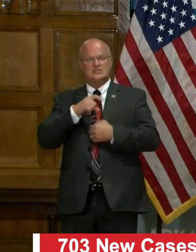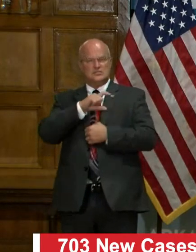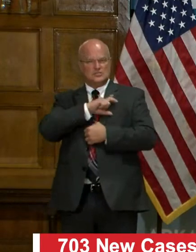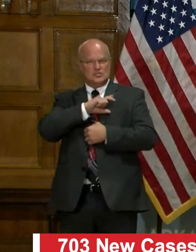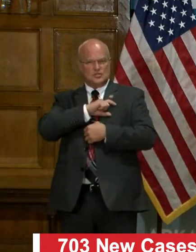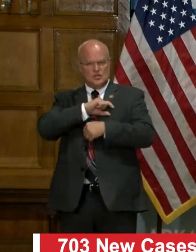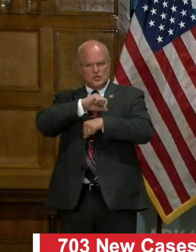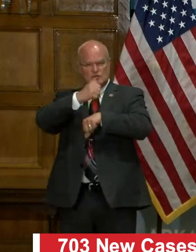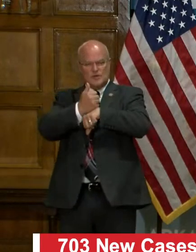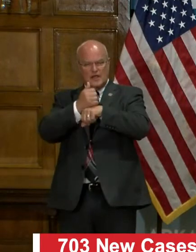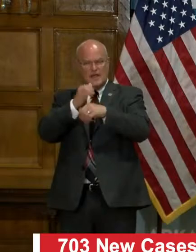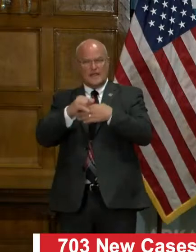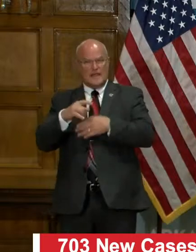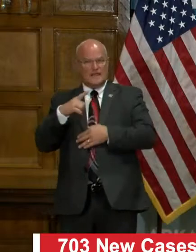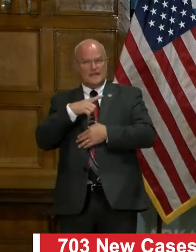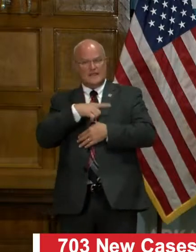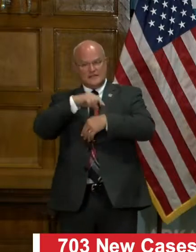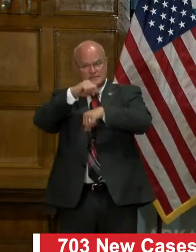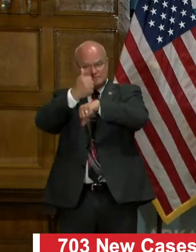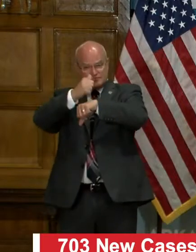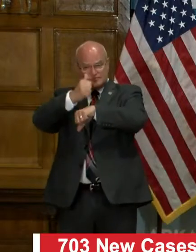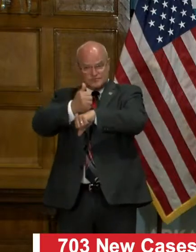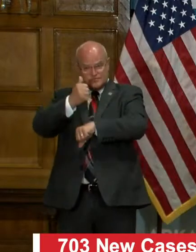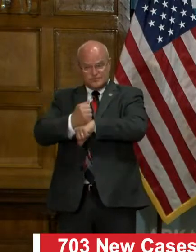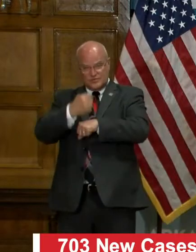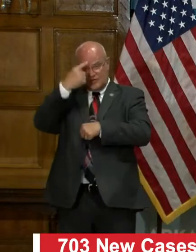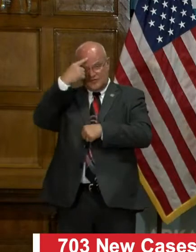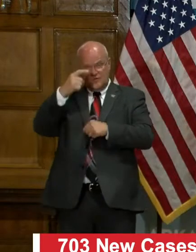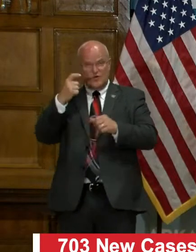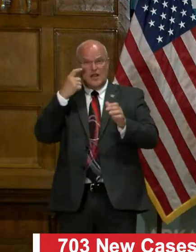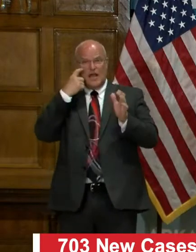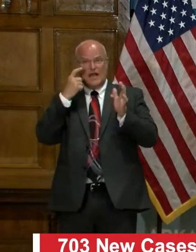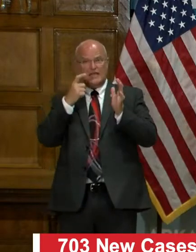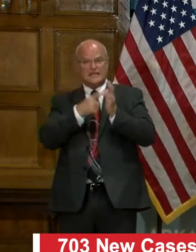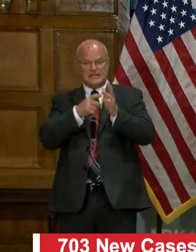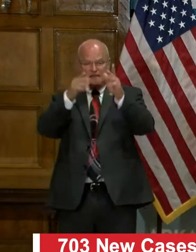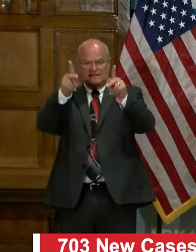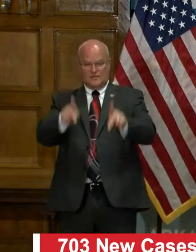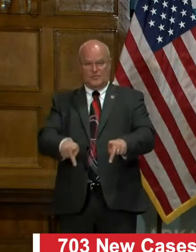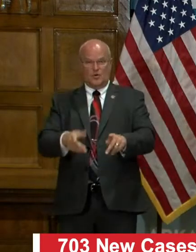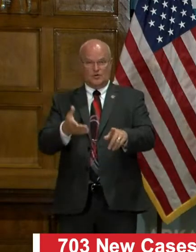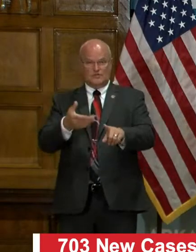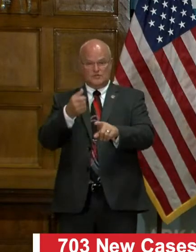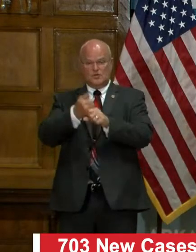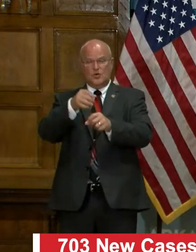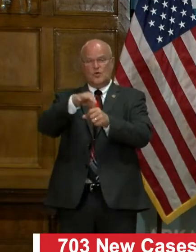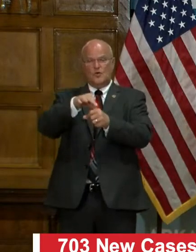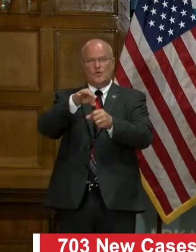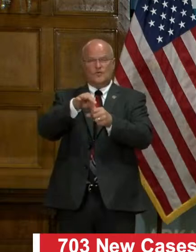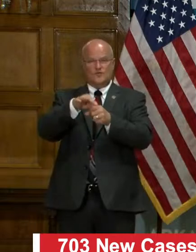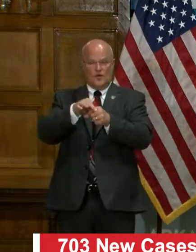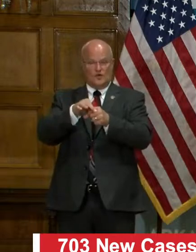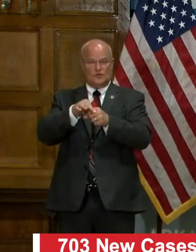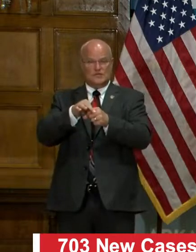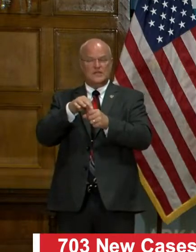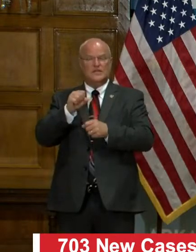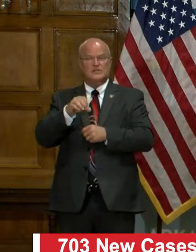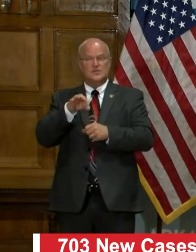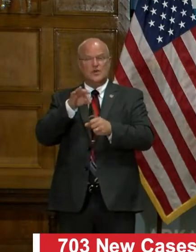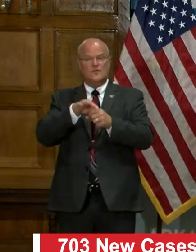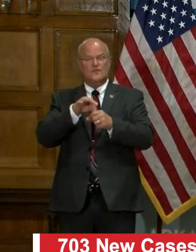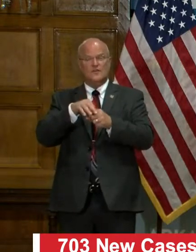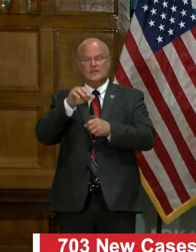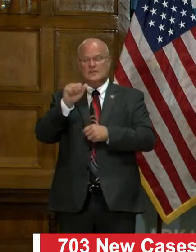place that the legislature has established for identity of a person who will vote absentee. And so